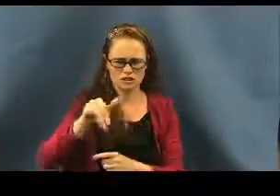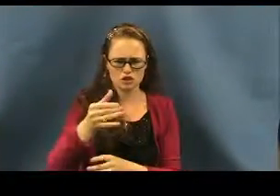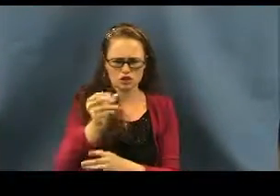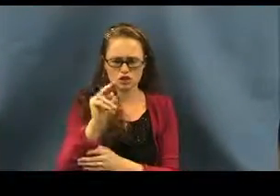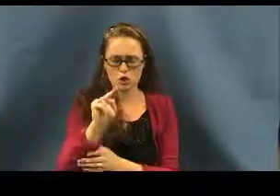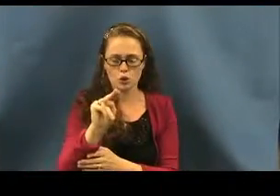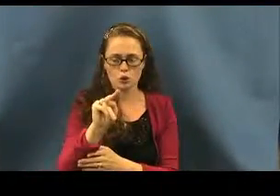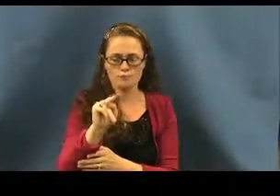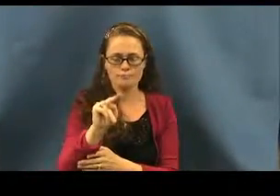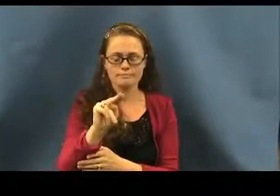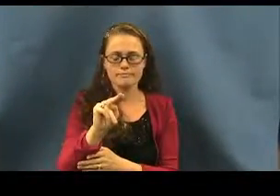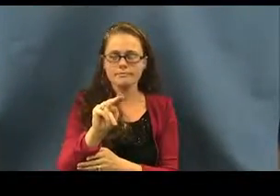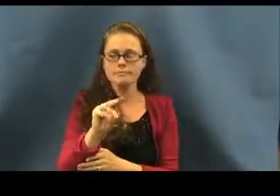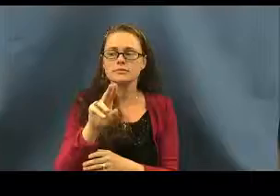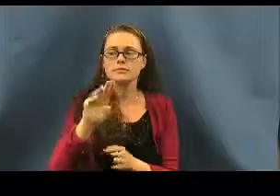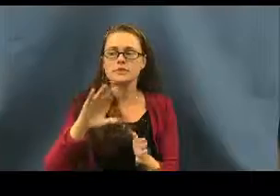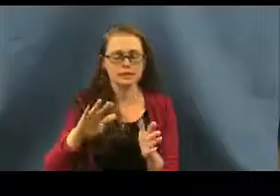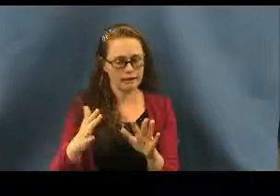And I thought about death a lot.